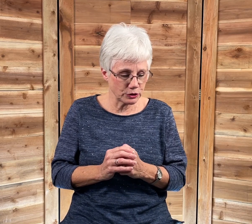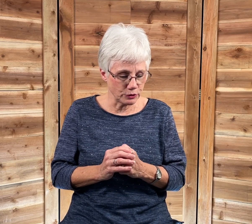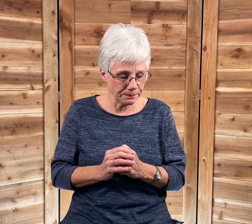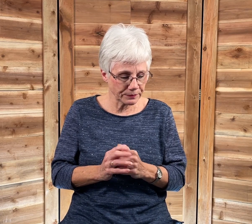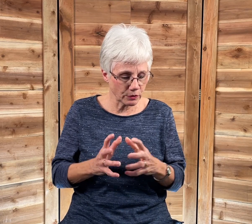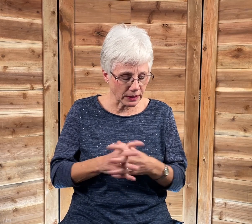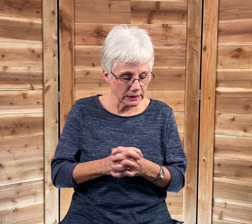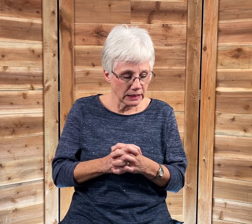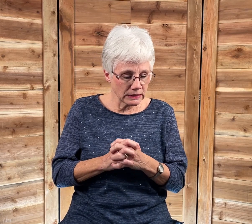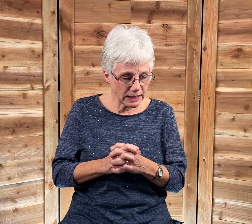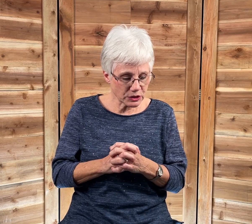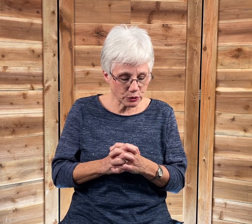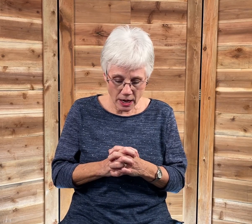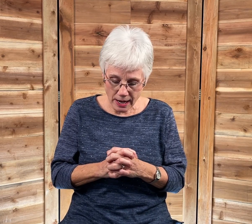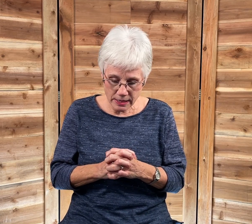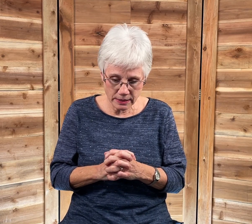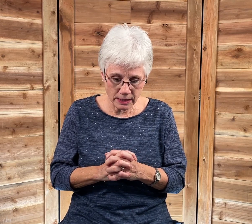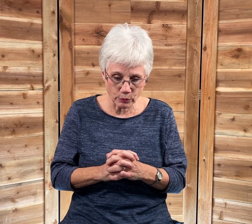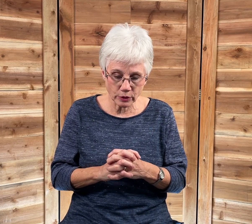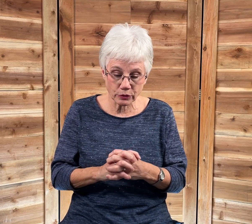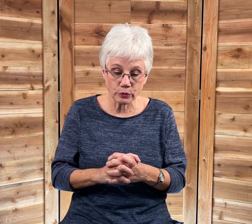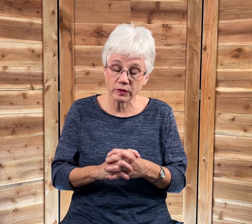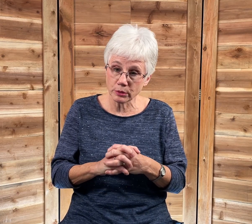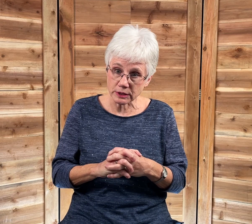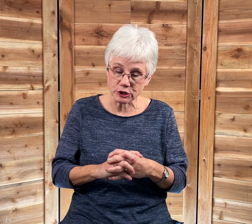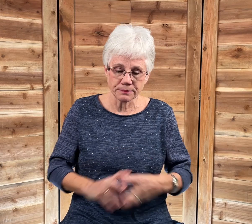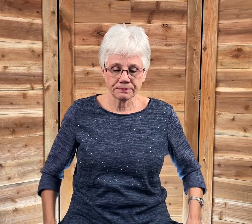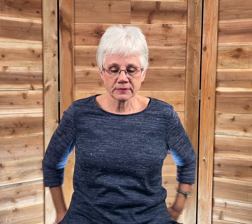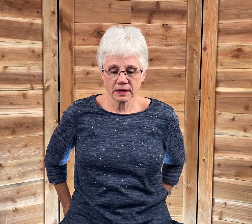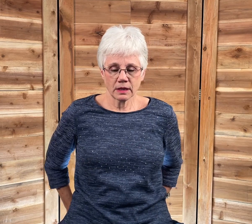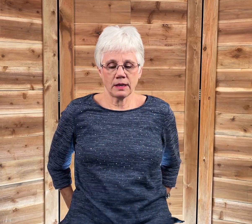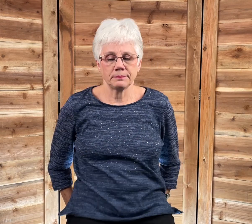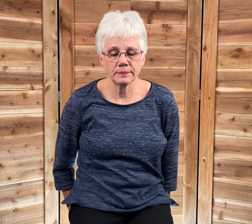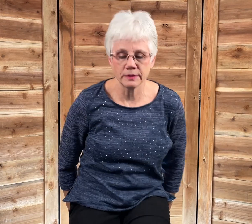much as you do. Okay, let's try and work through the bridge.